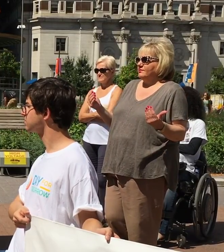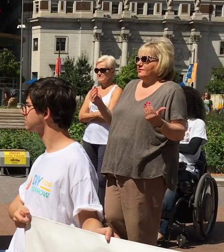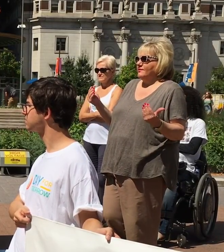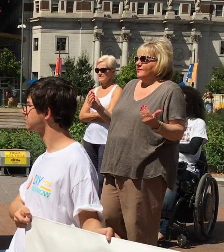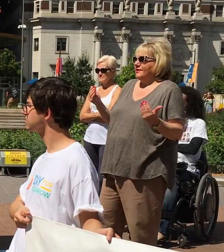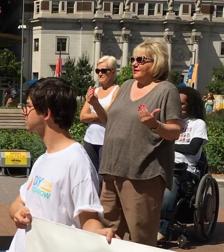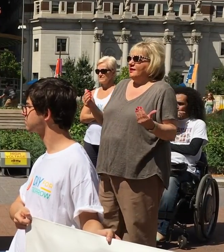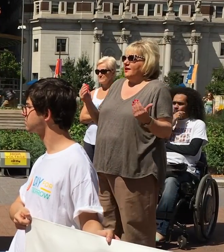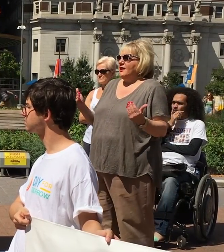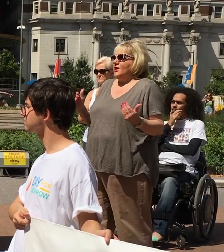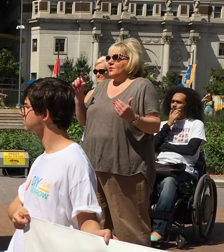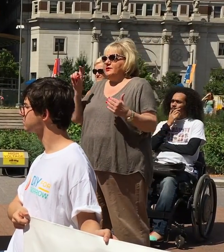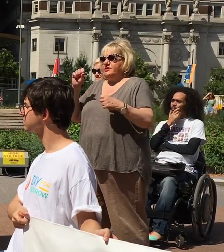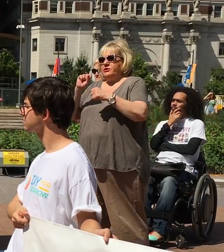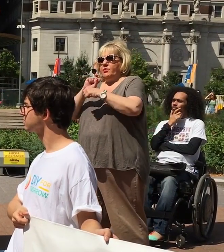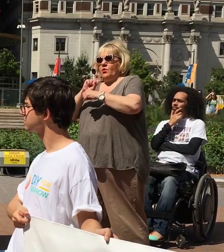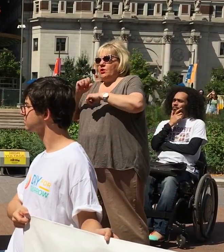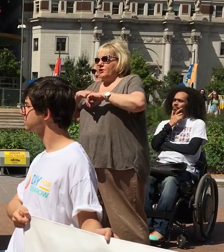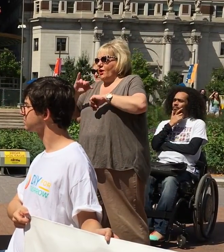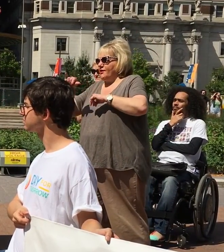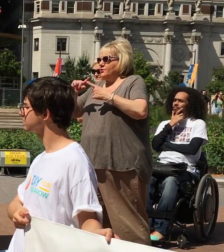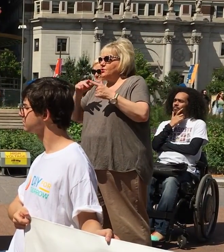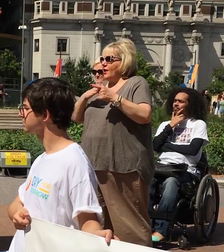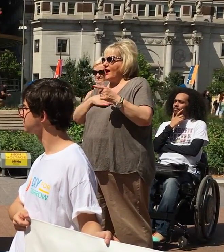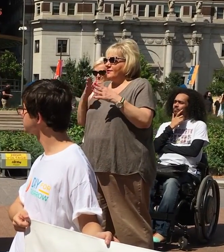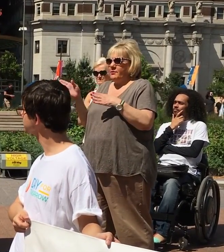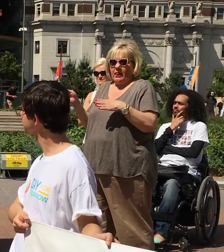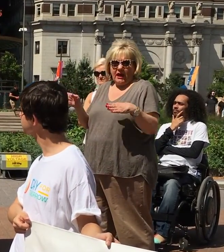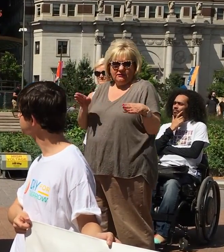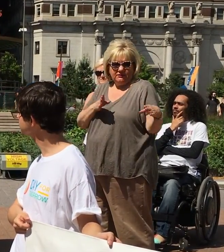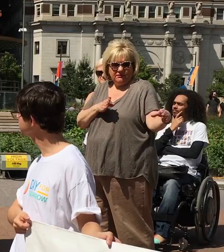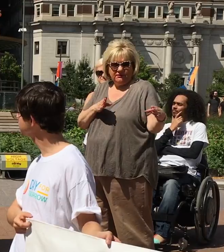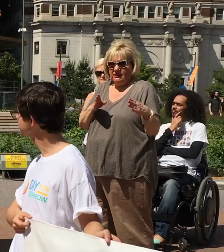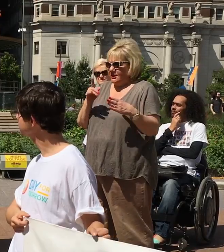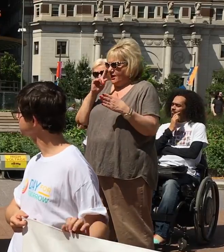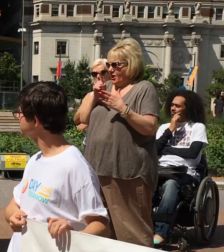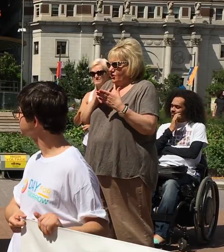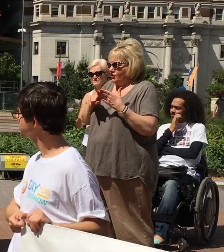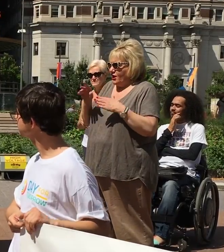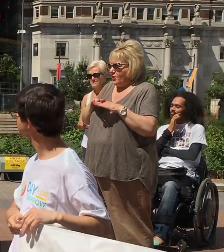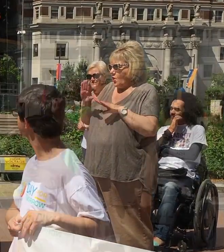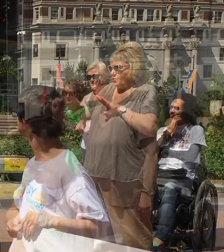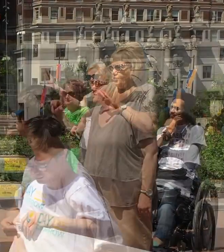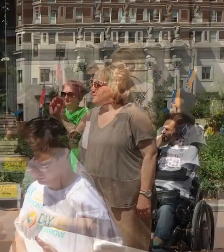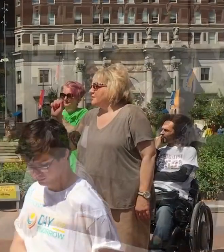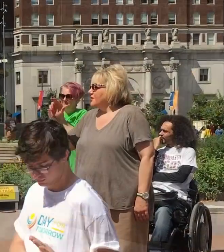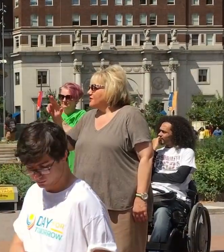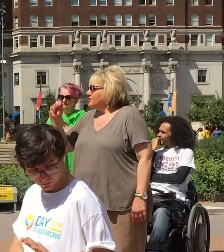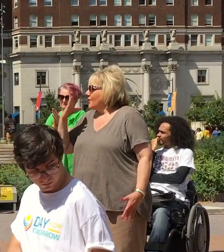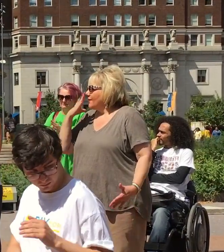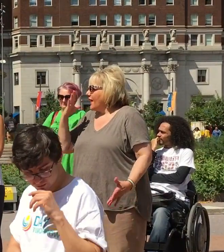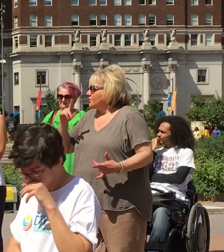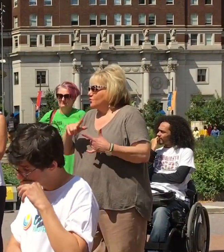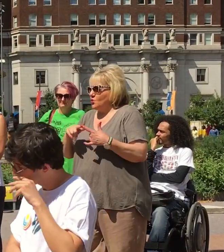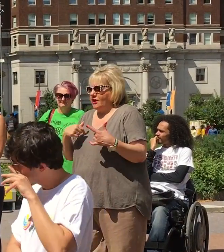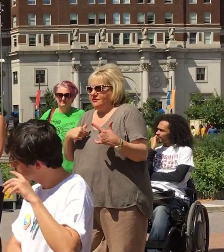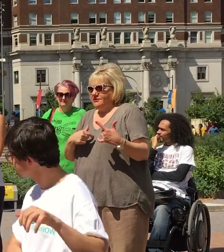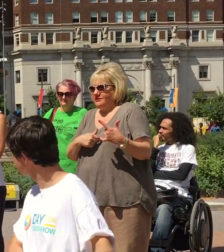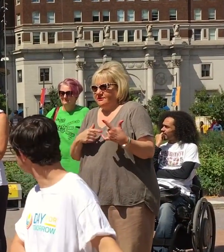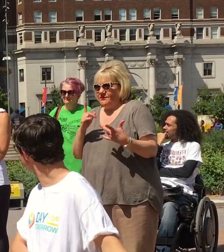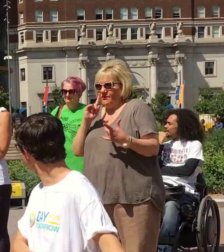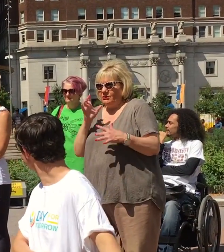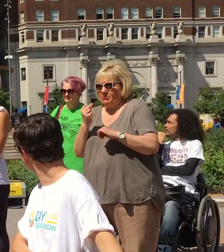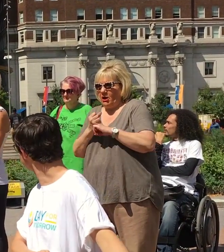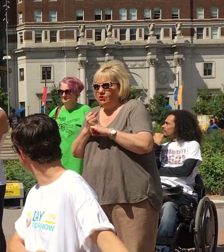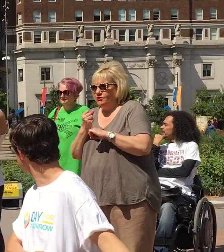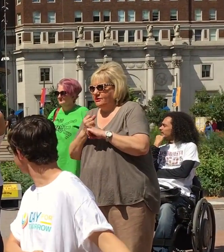We need to be working on this. We need to be having a plan, and you need to be checking on your neighbors when things happen. And the next person we're going to introduce